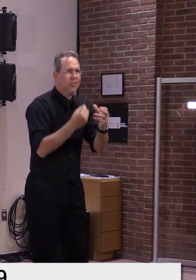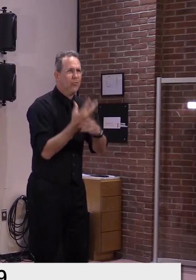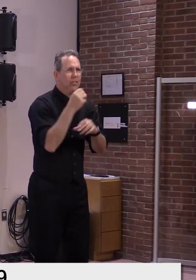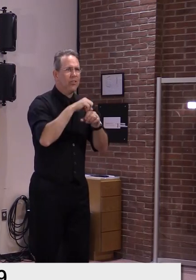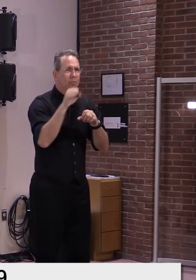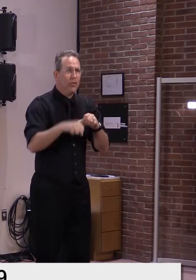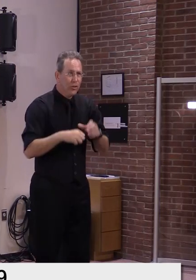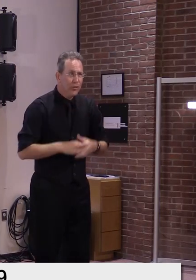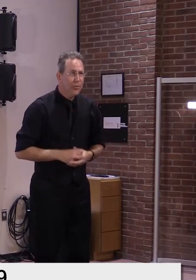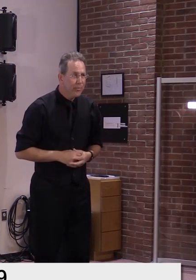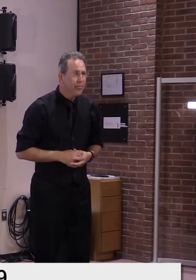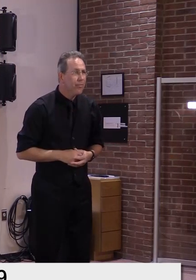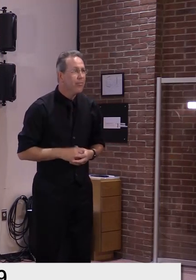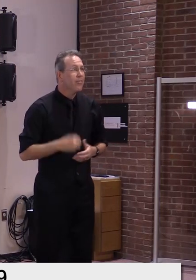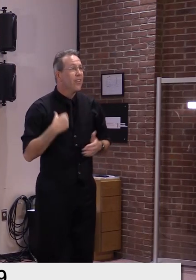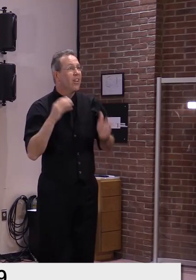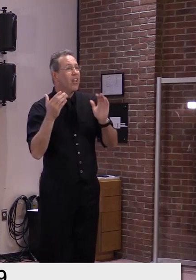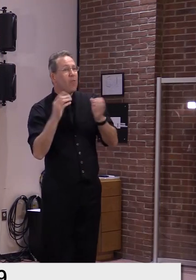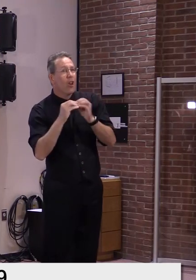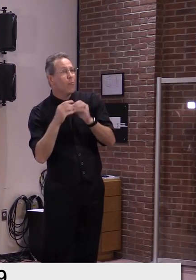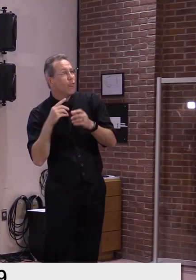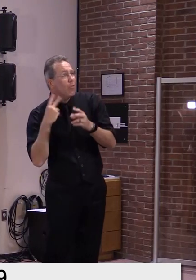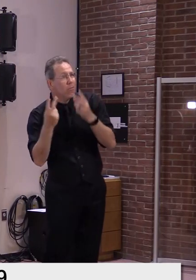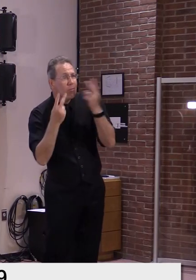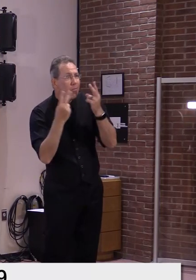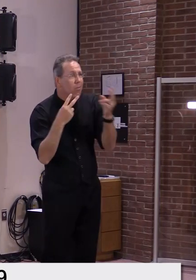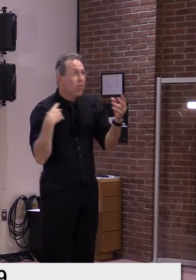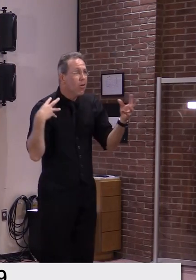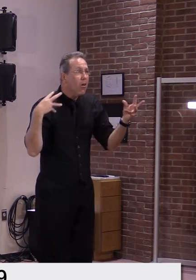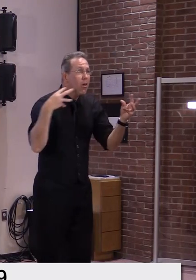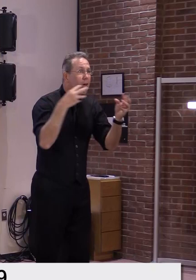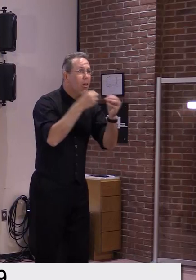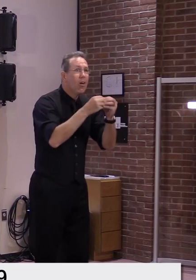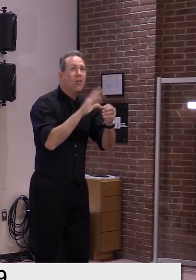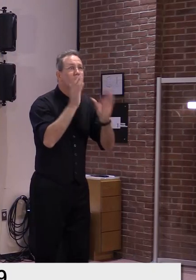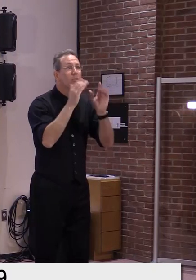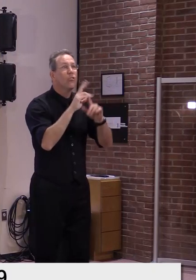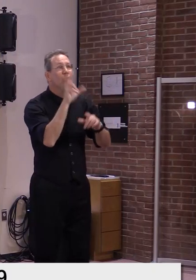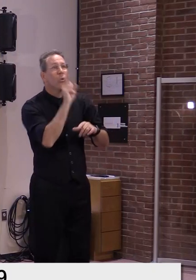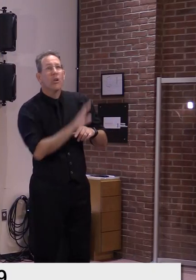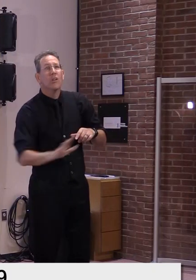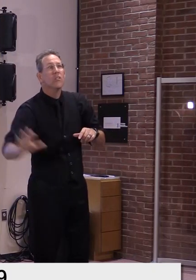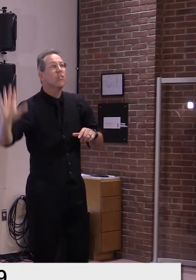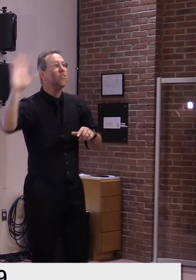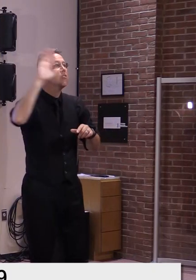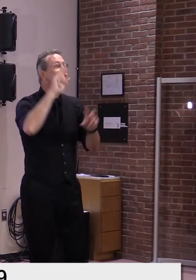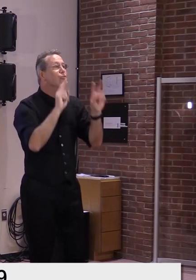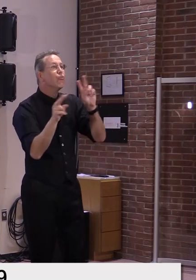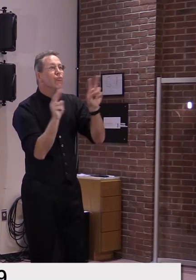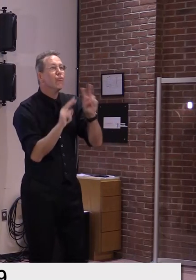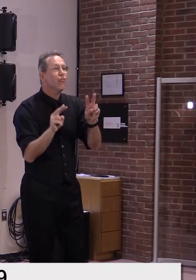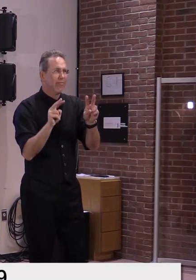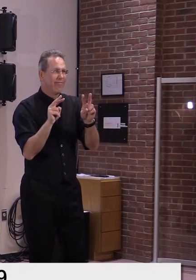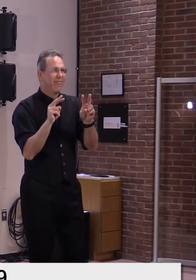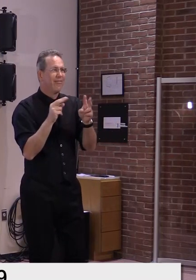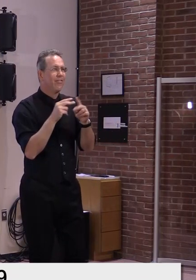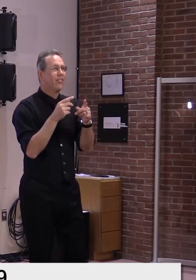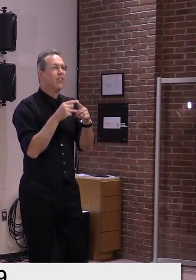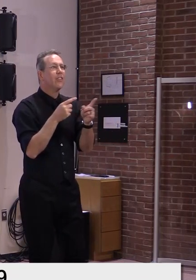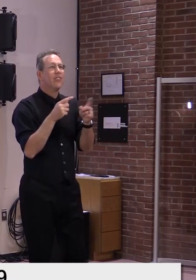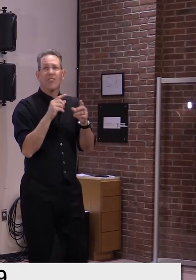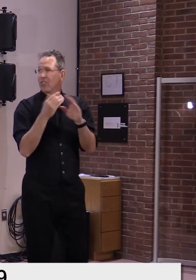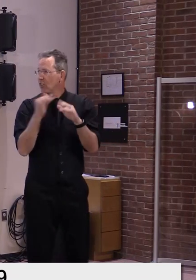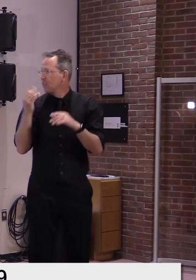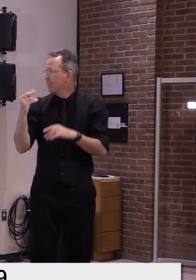it to the amount of testing that was conducted across the country during that period, January 15th to May 17th,